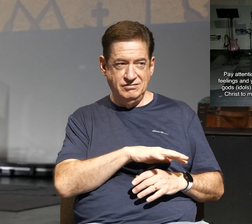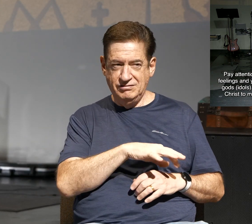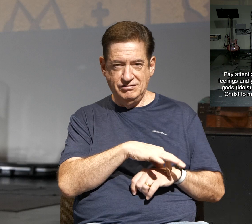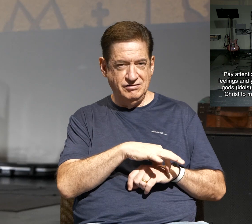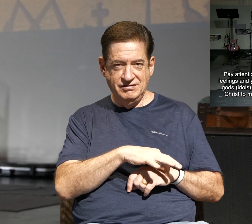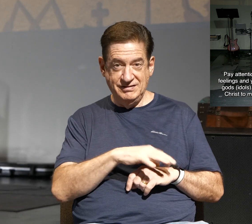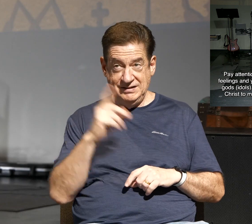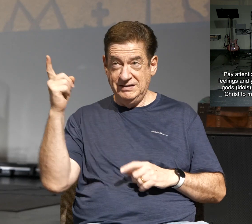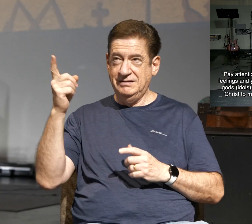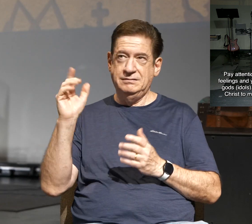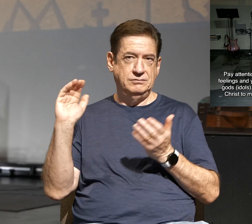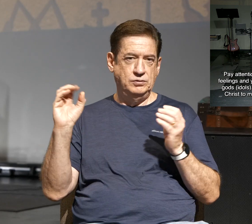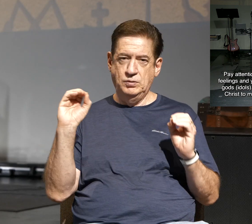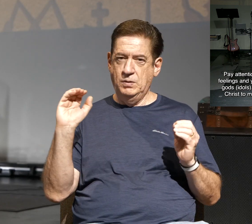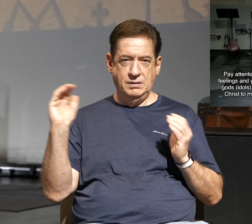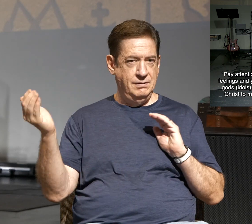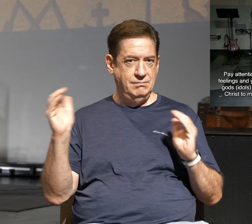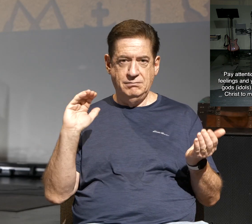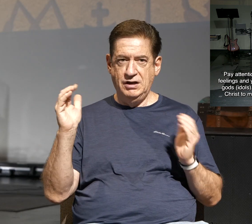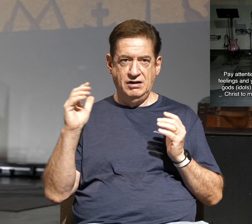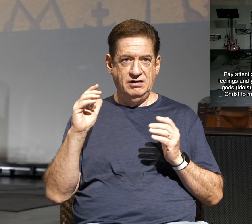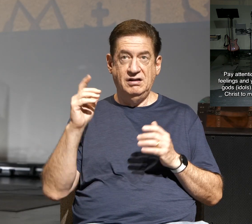that he offers us. And so